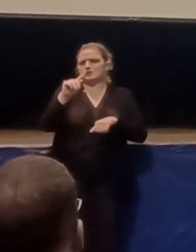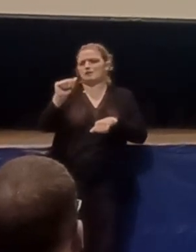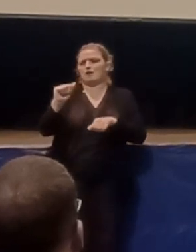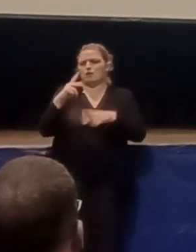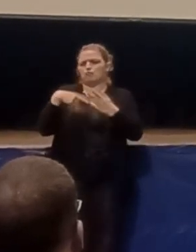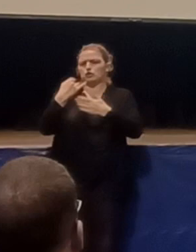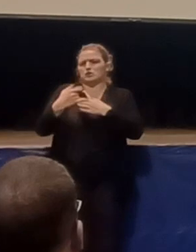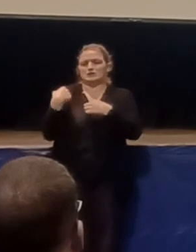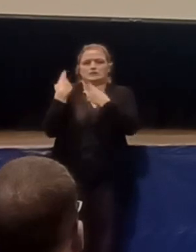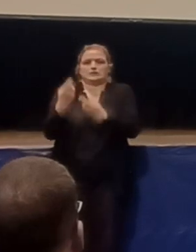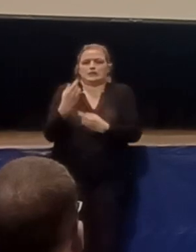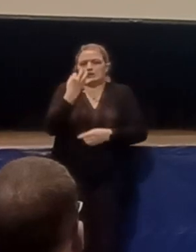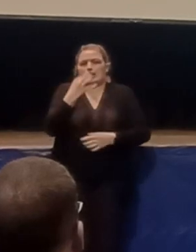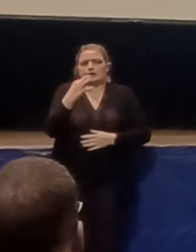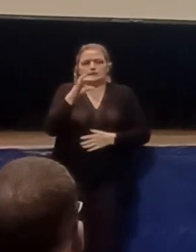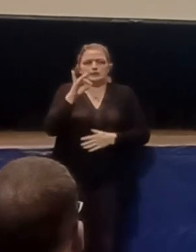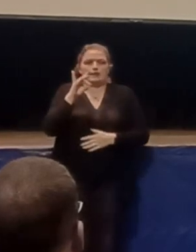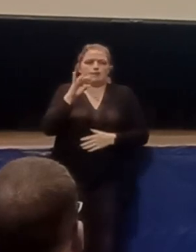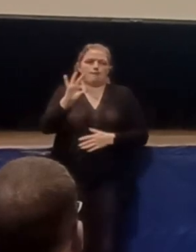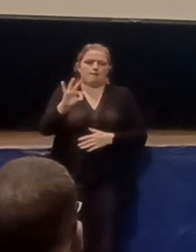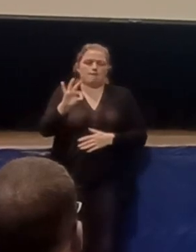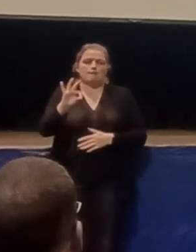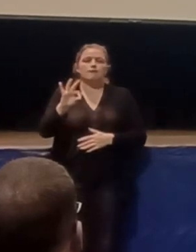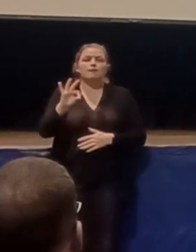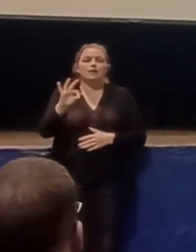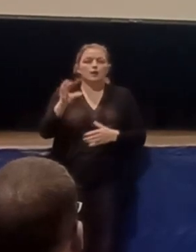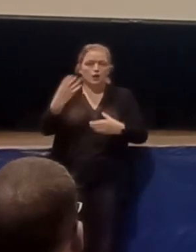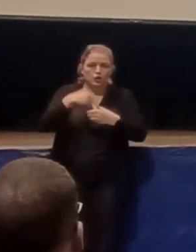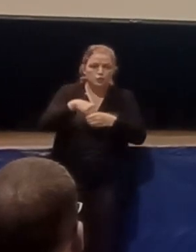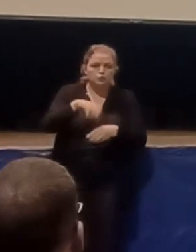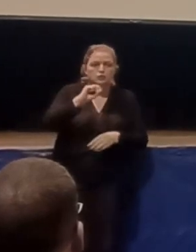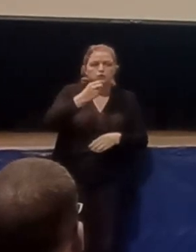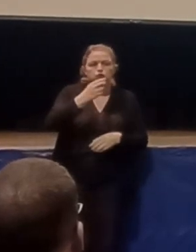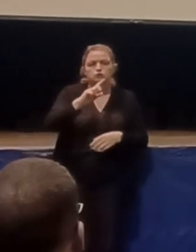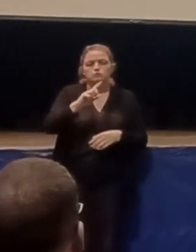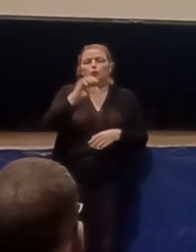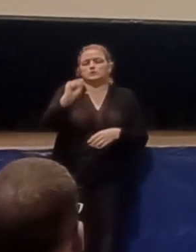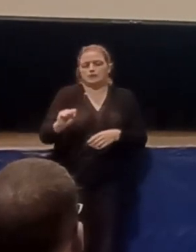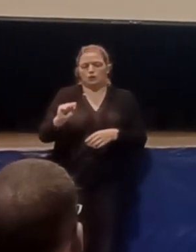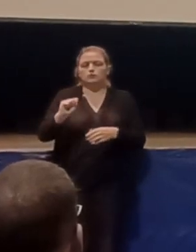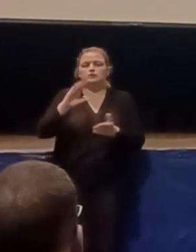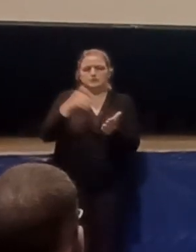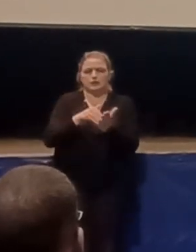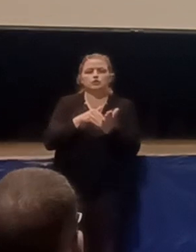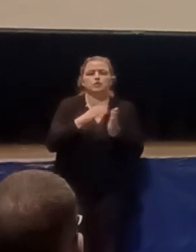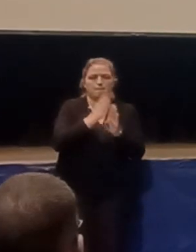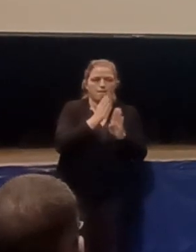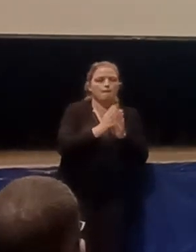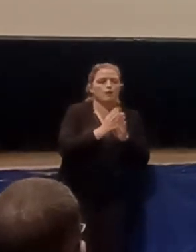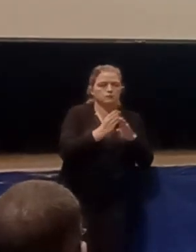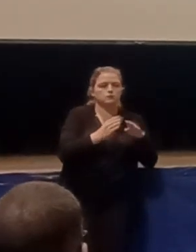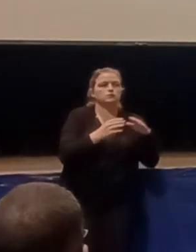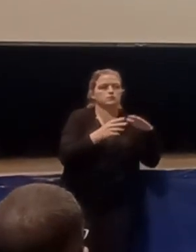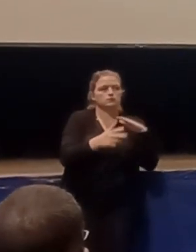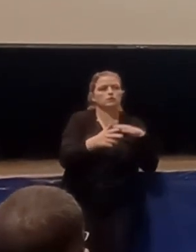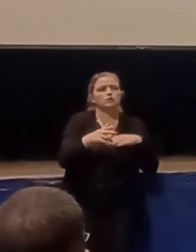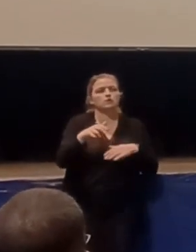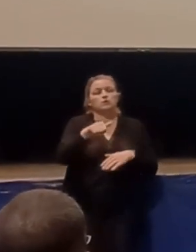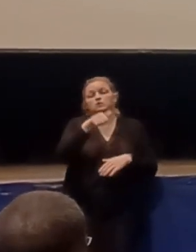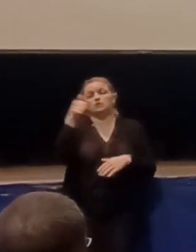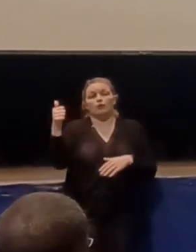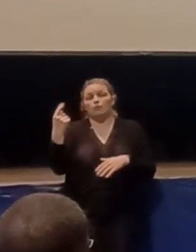since 1989, including South Station Bus Terminal, the Charles MGH Head